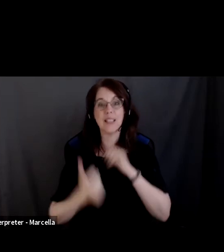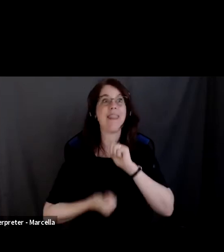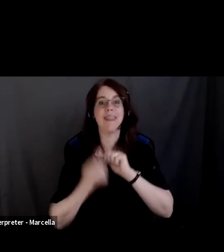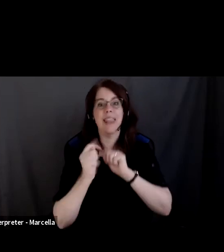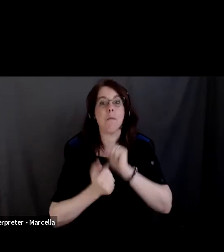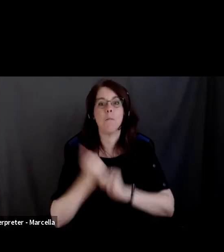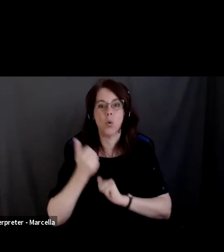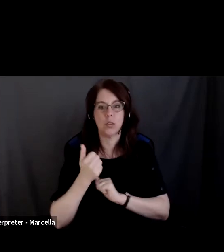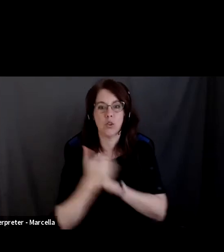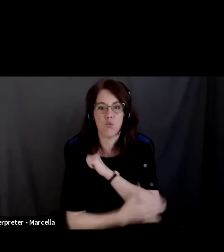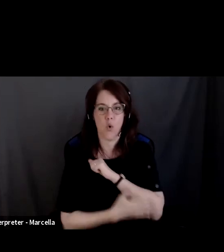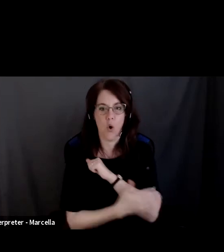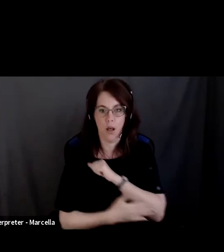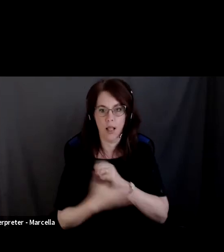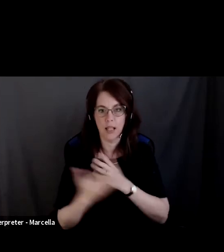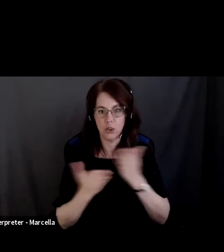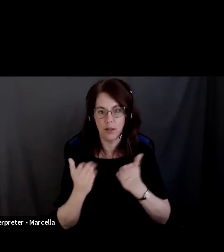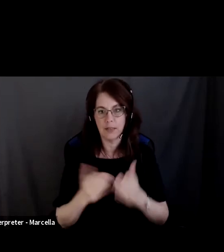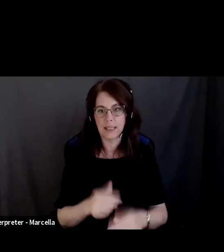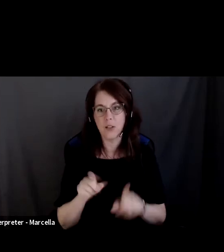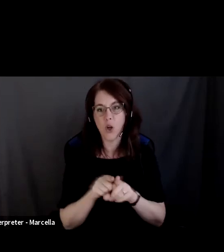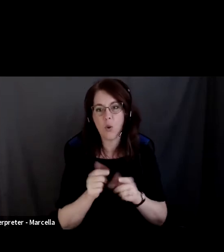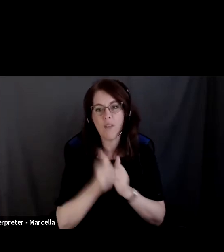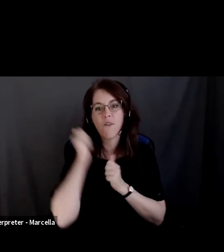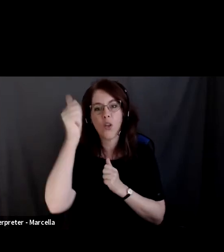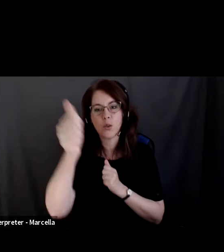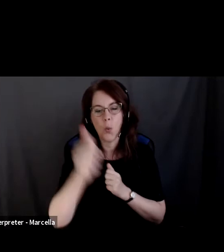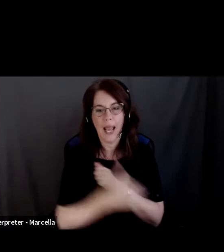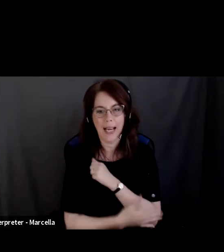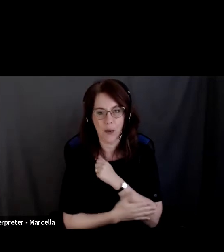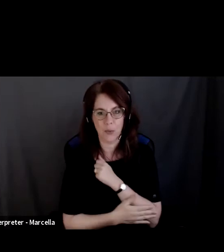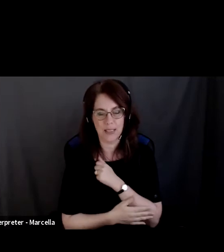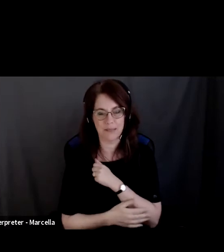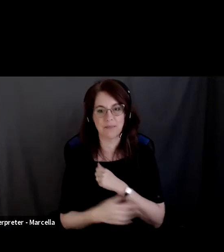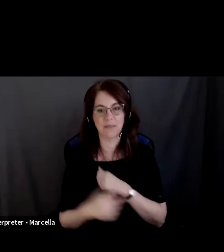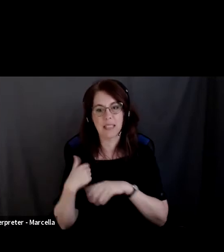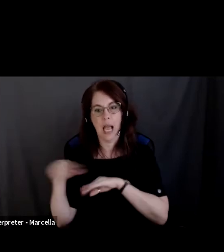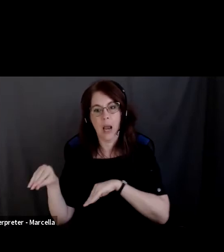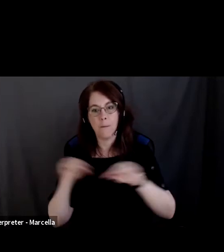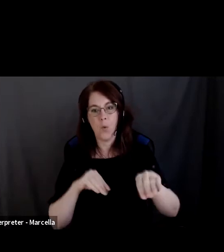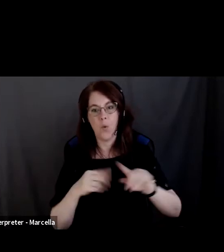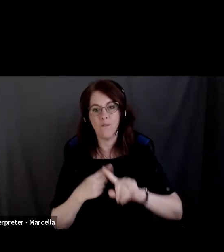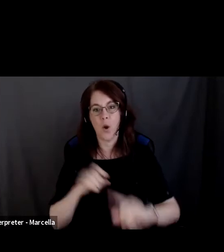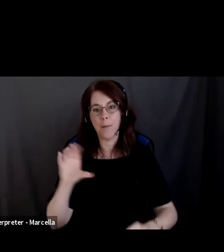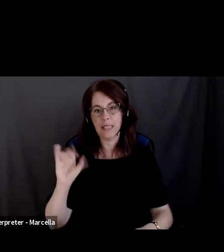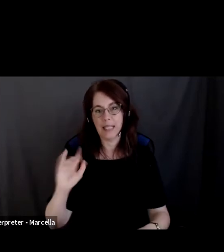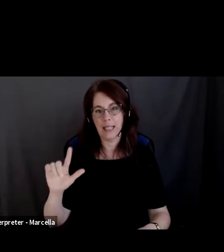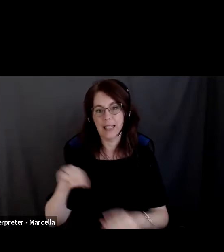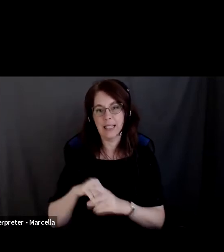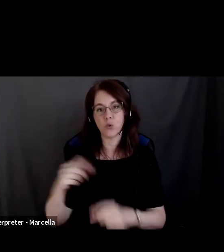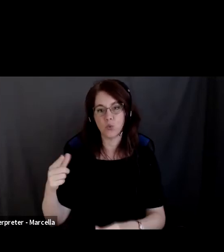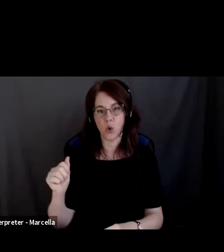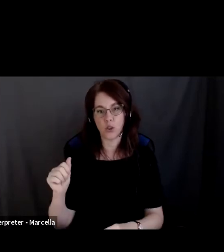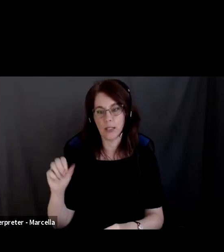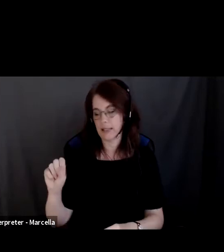as our pretty much furthest away county. I relocated here from a still in Georgia, in